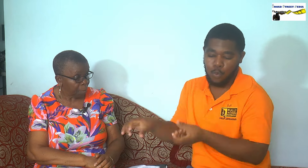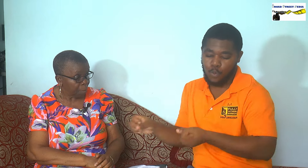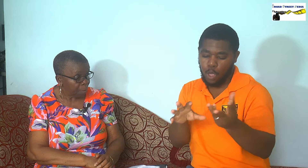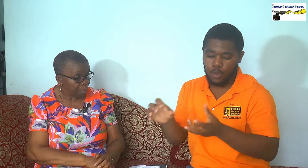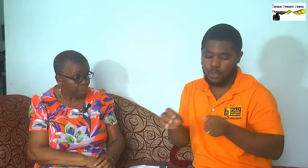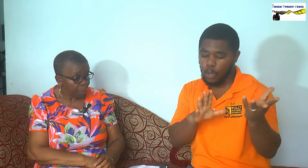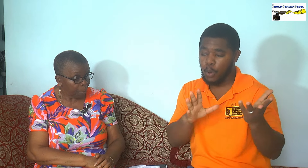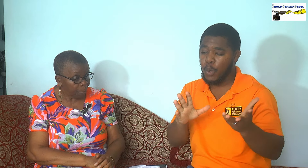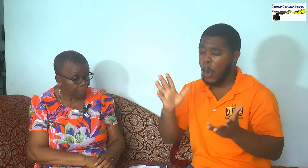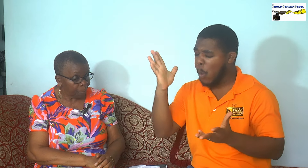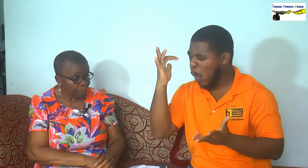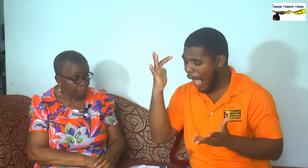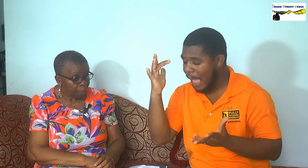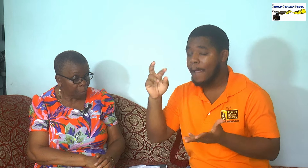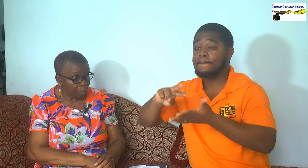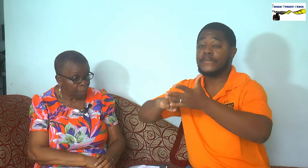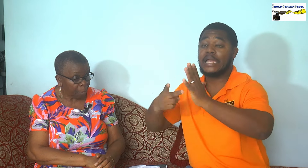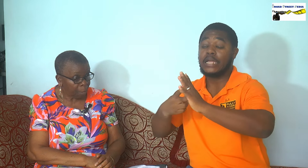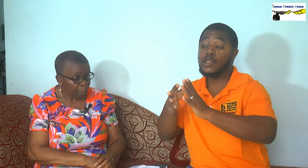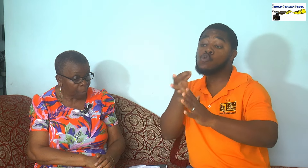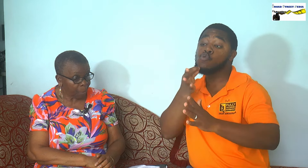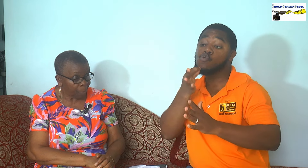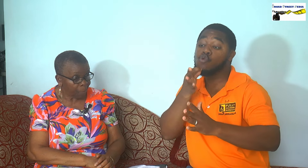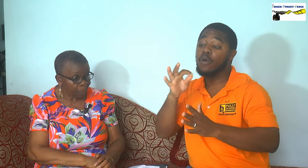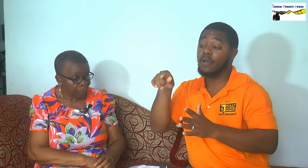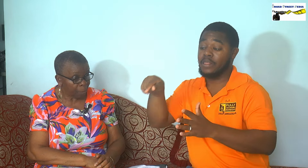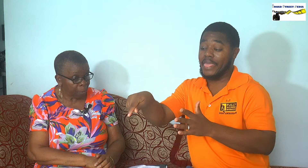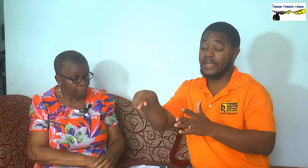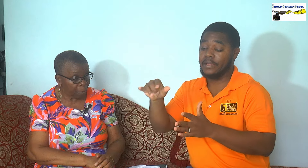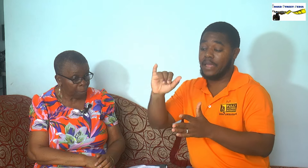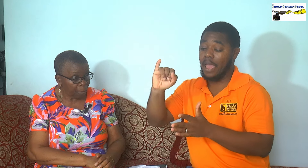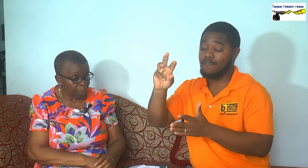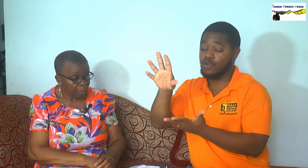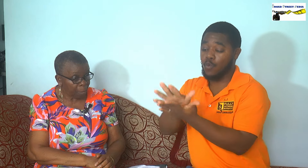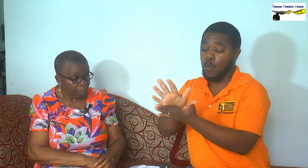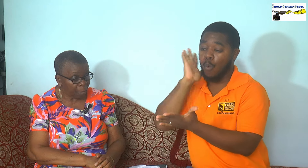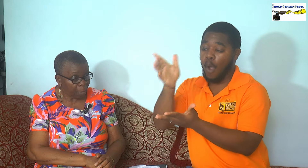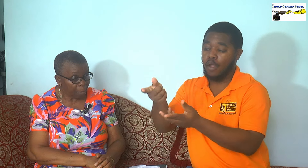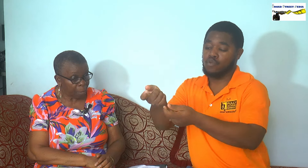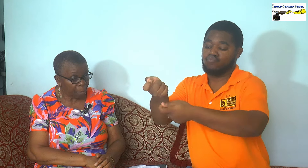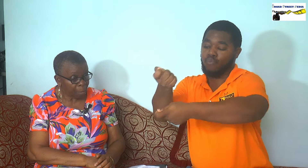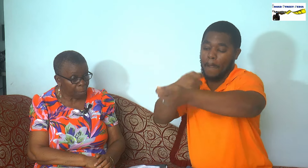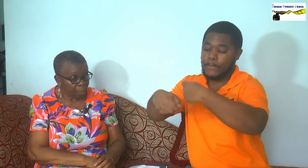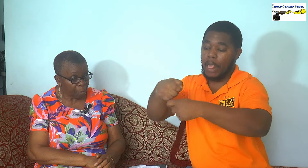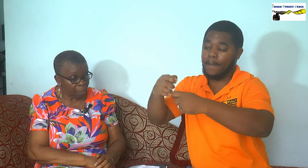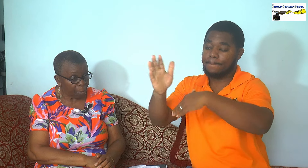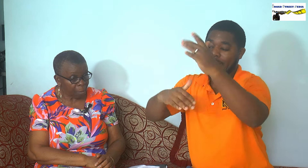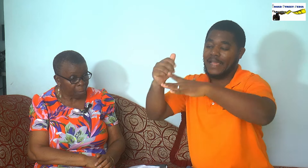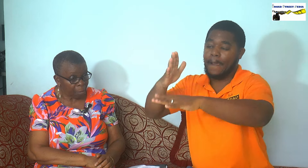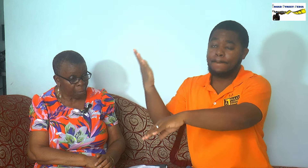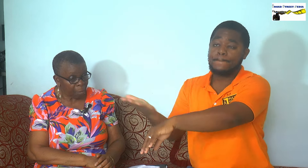What then? All things were thrown out from the school. Yeah. Why? Because it meant that soon the school would